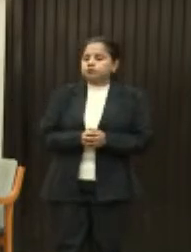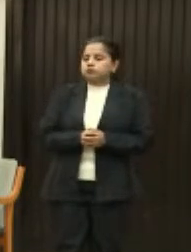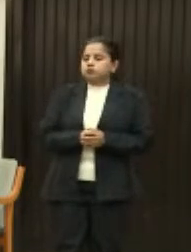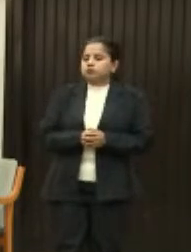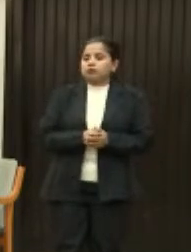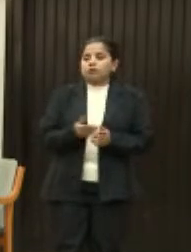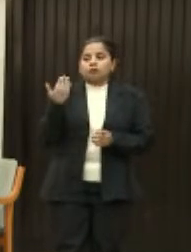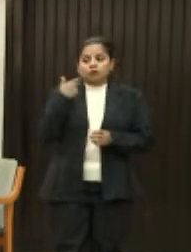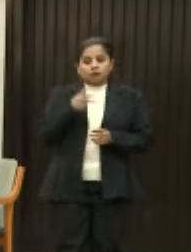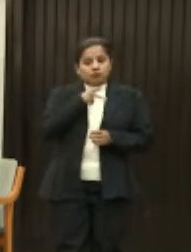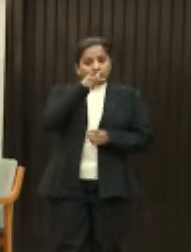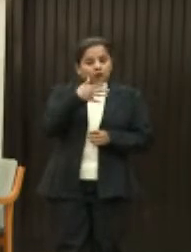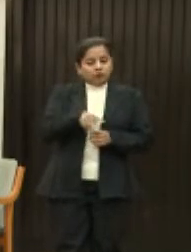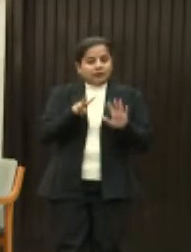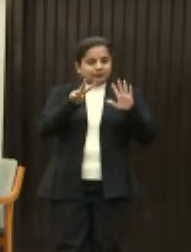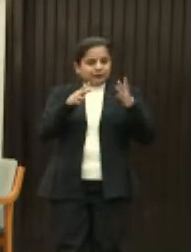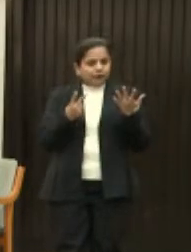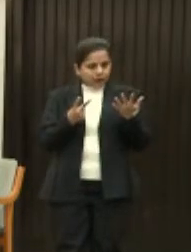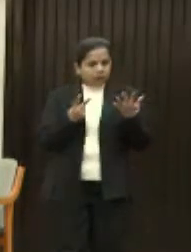I mentioned the seventh schedule.